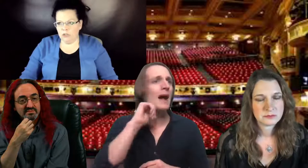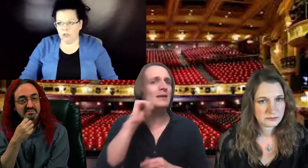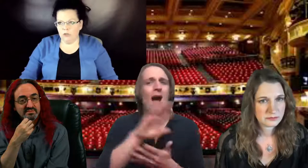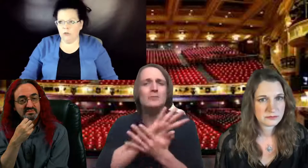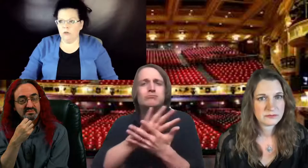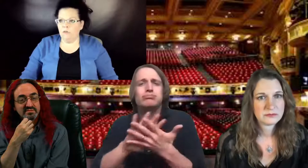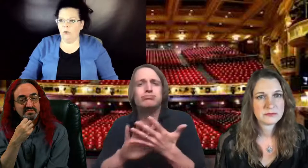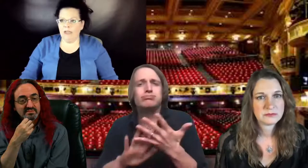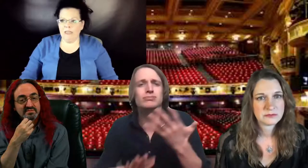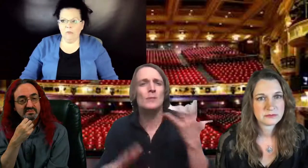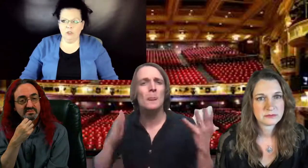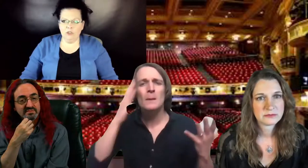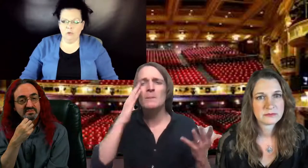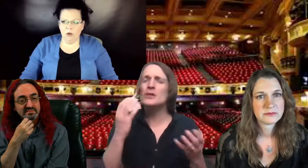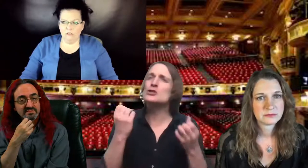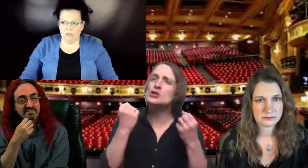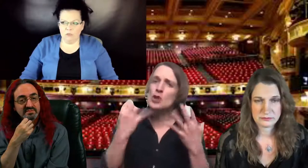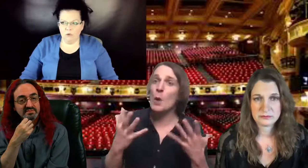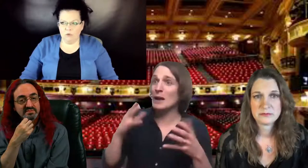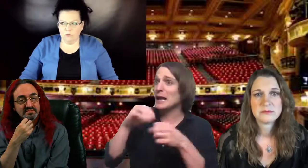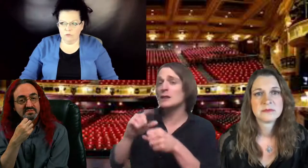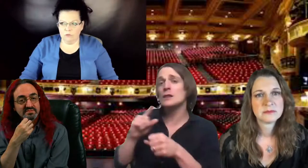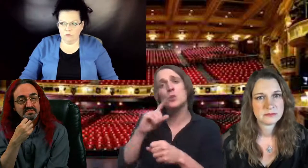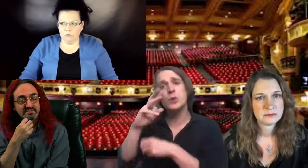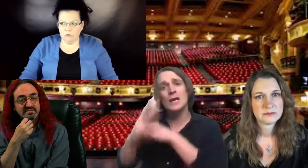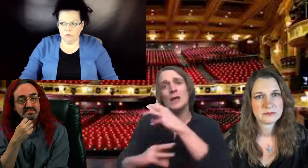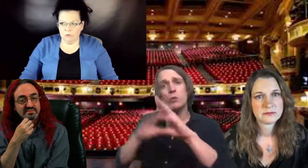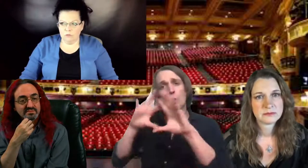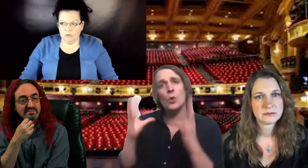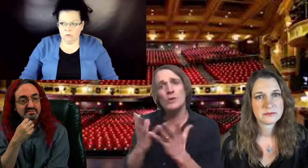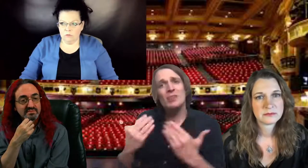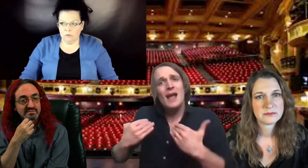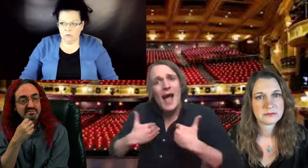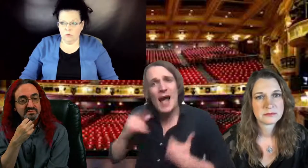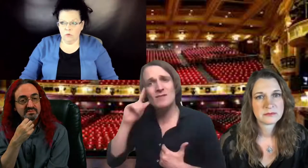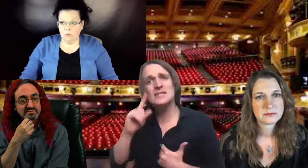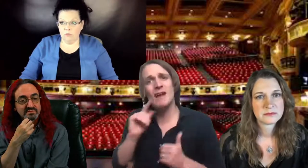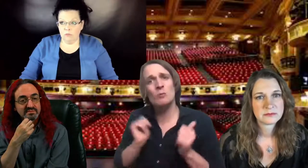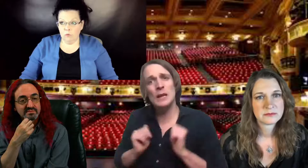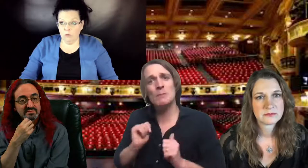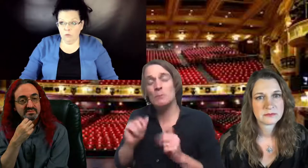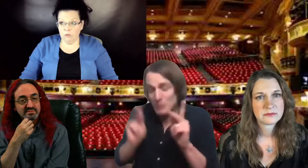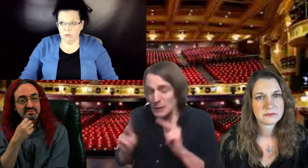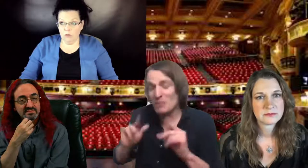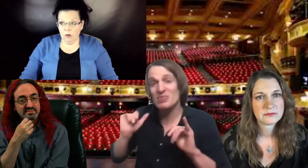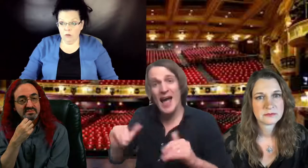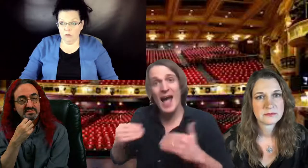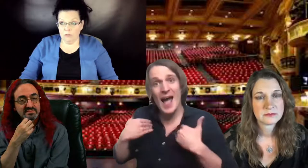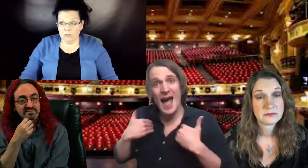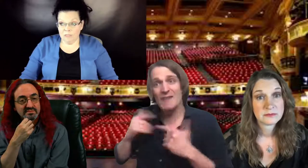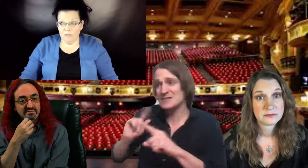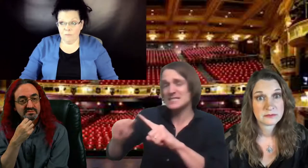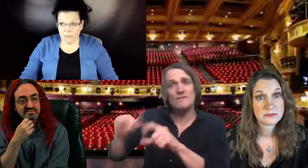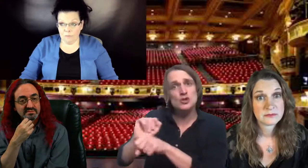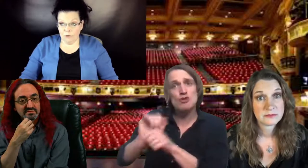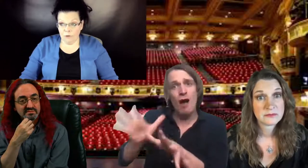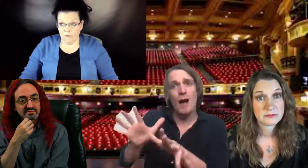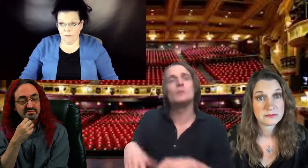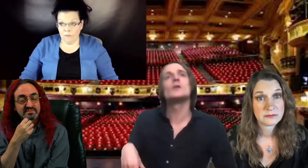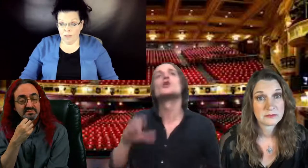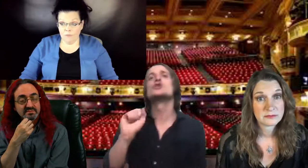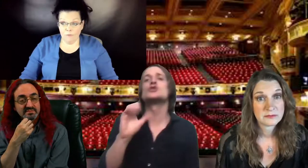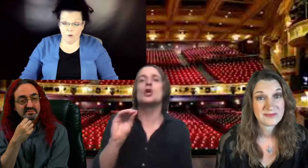a teacher. Why can't we do all of these roles? So in the real world, there are deaf